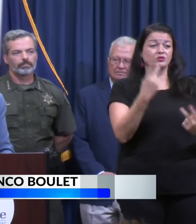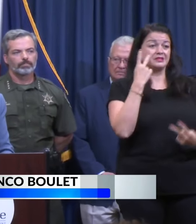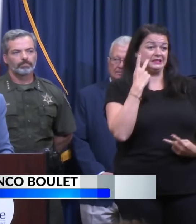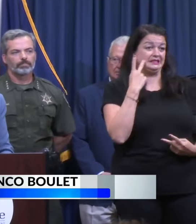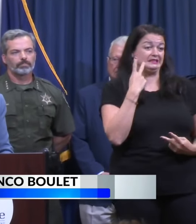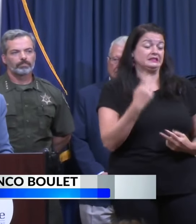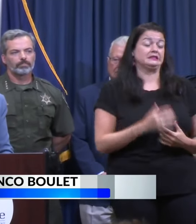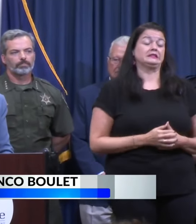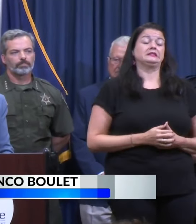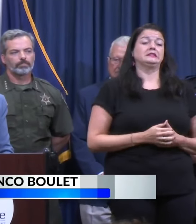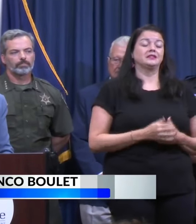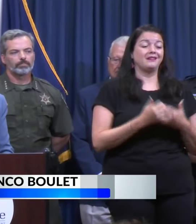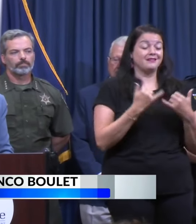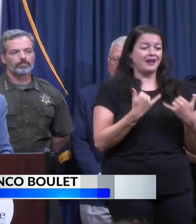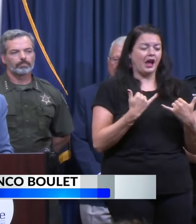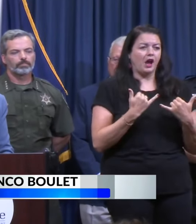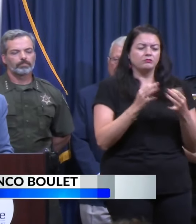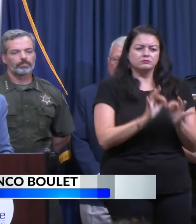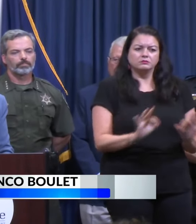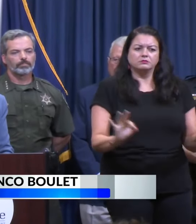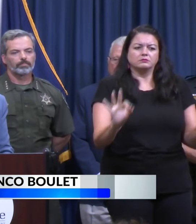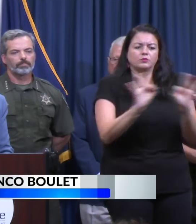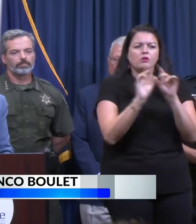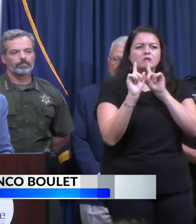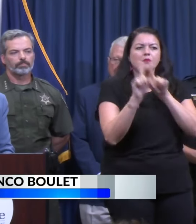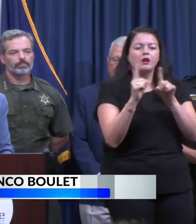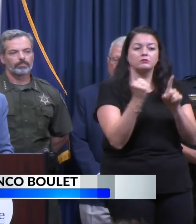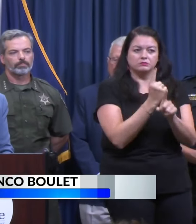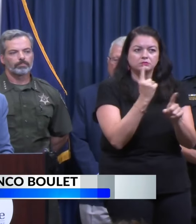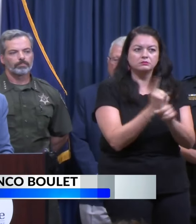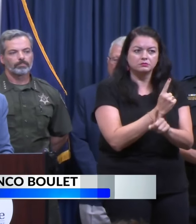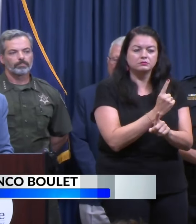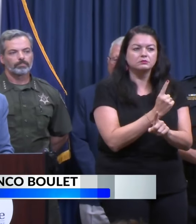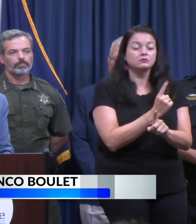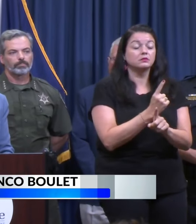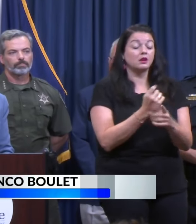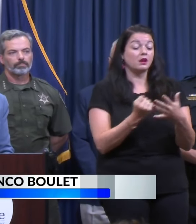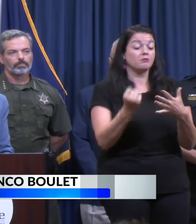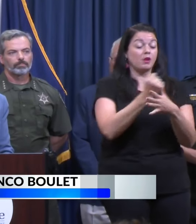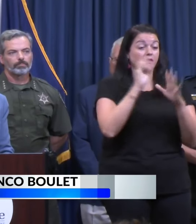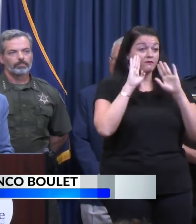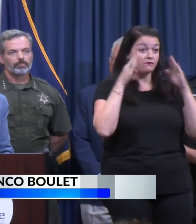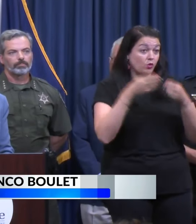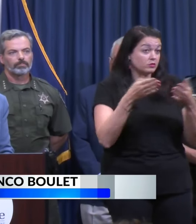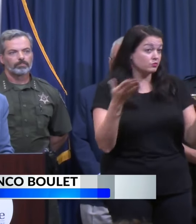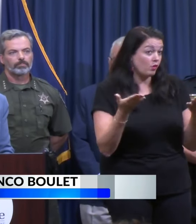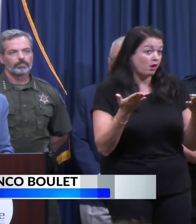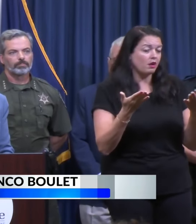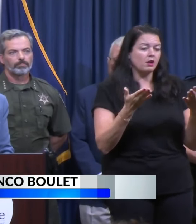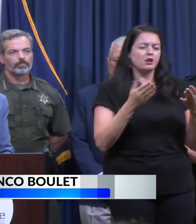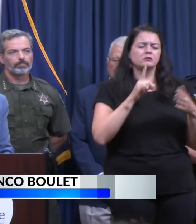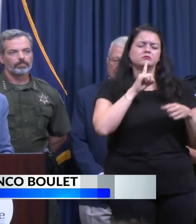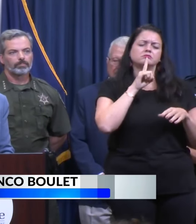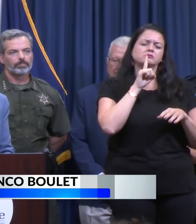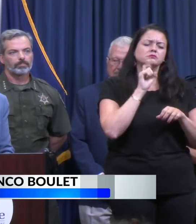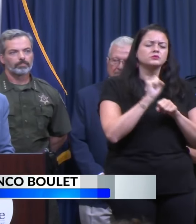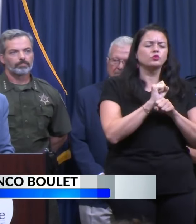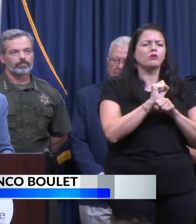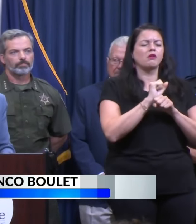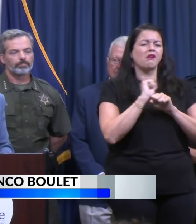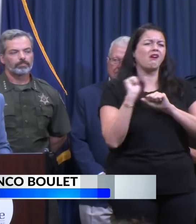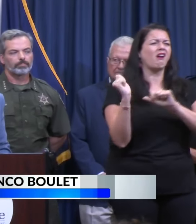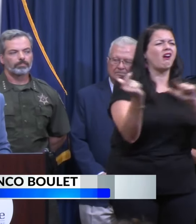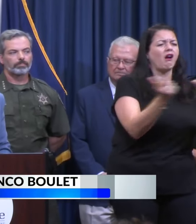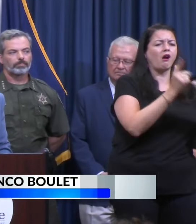We are now in the critical phase of response to this storm. Our primary focus is ensuring the safety and well-being of every